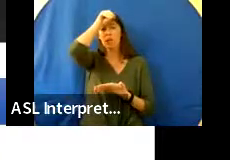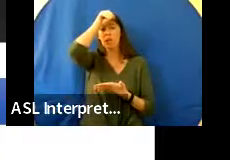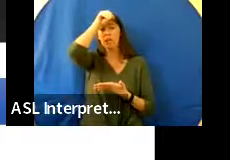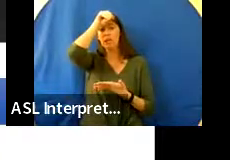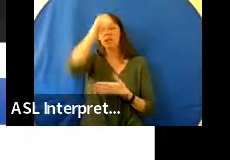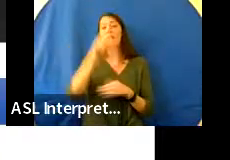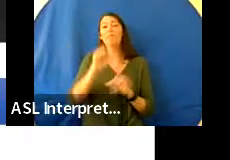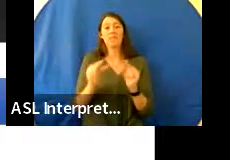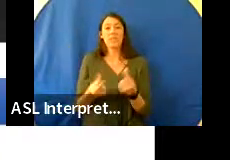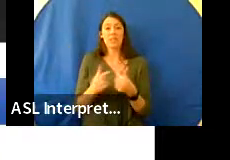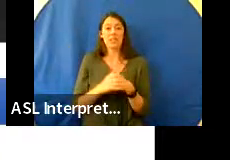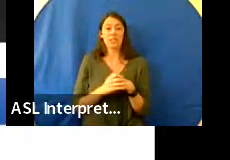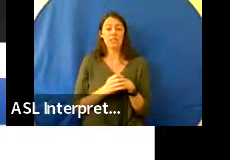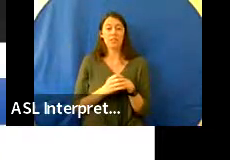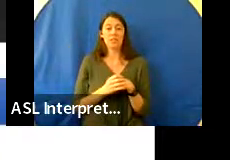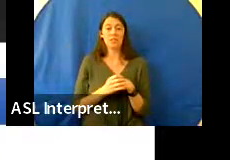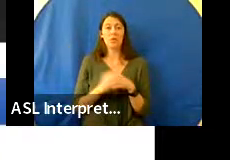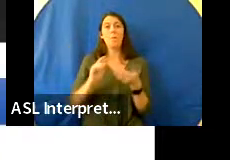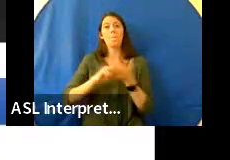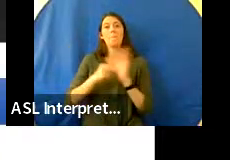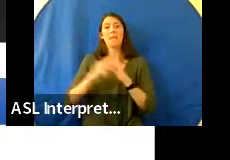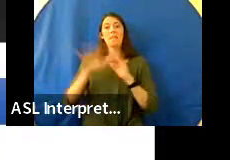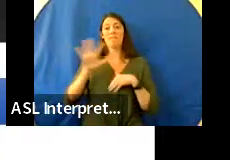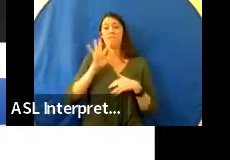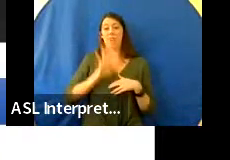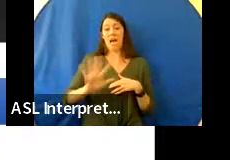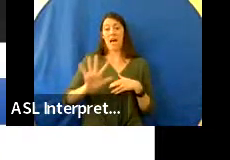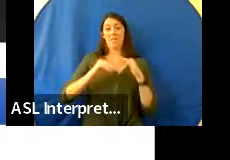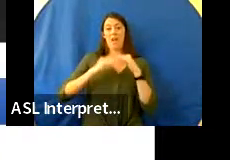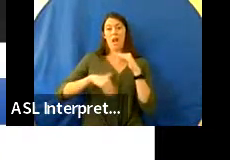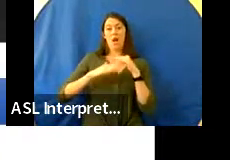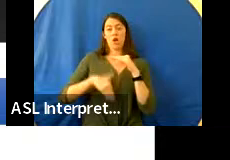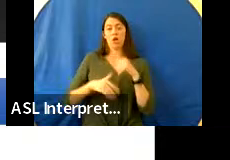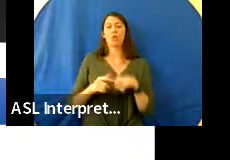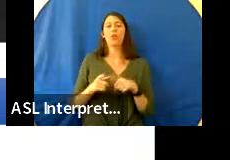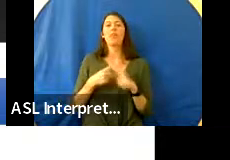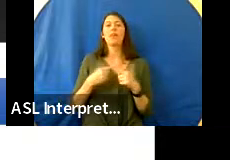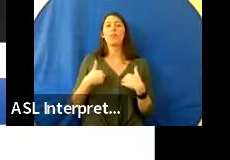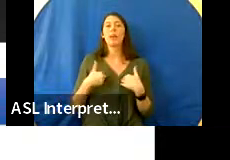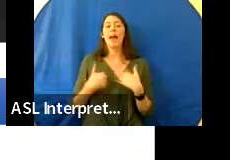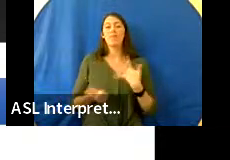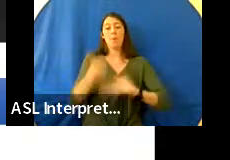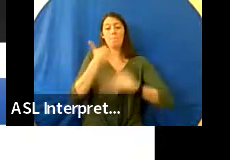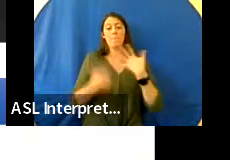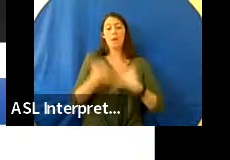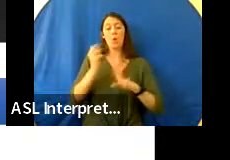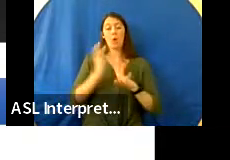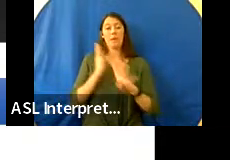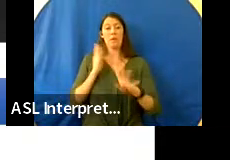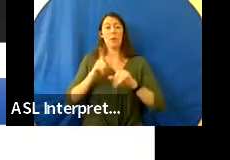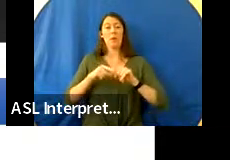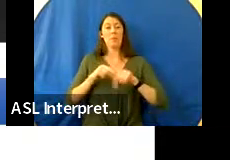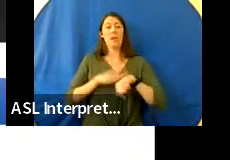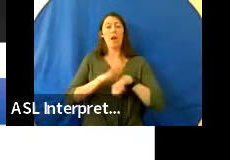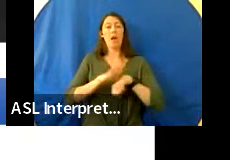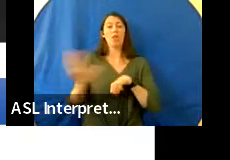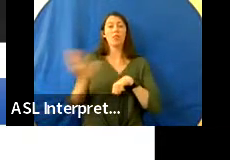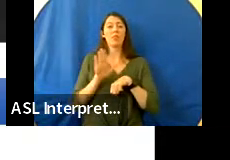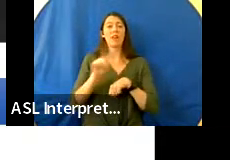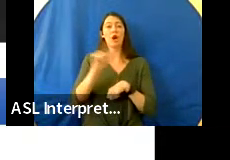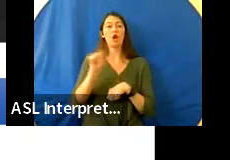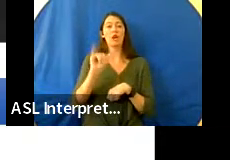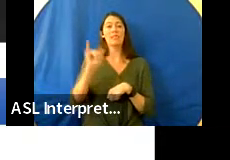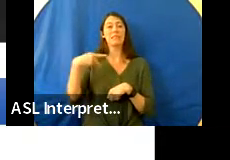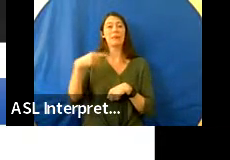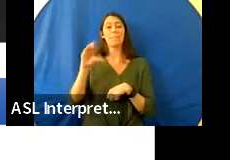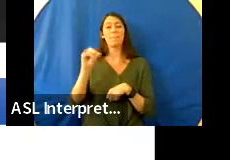We also have an additional queue, a priority queue based on zip codes to make sure that people in priority neighborhoods have